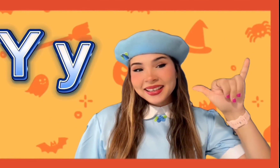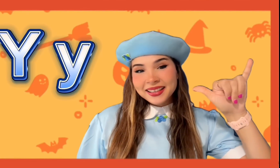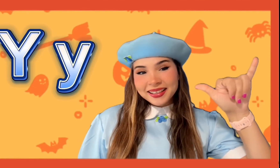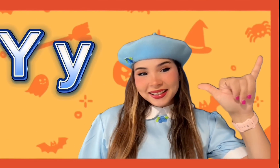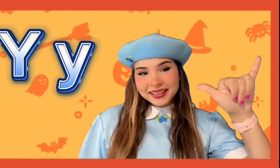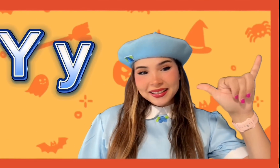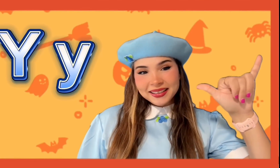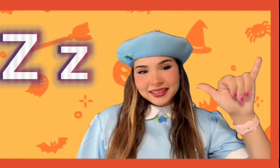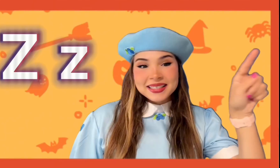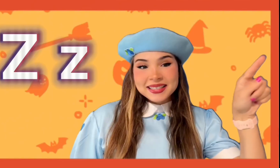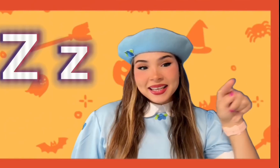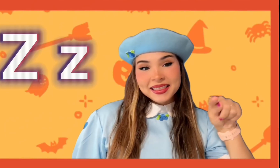Y.